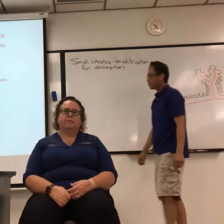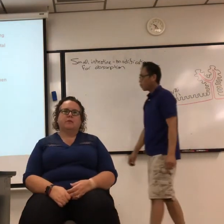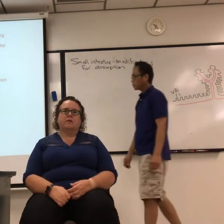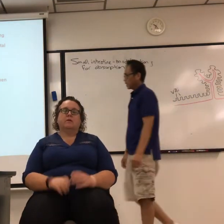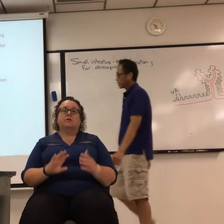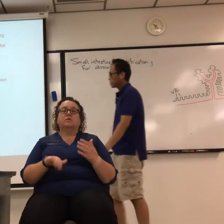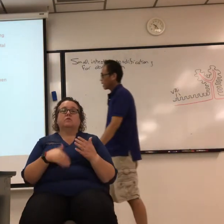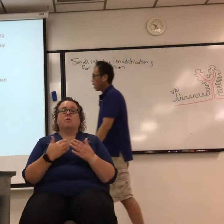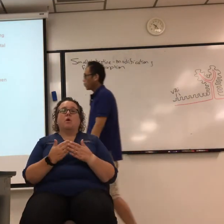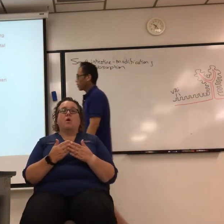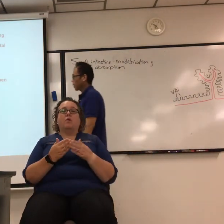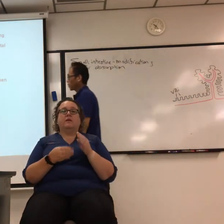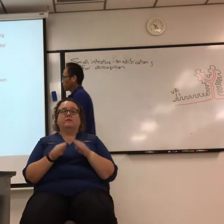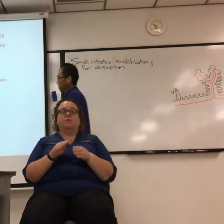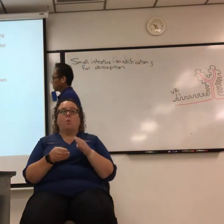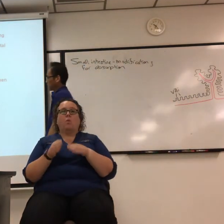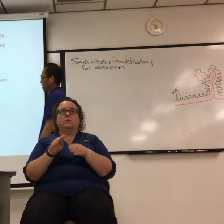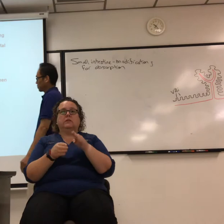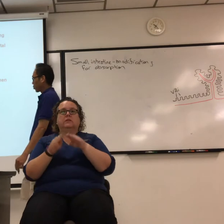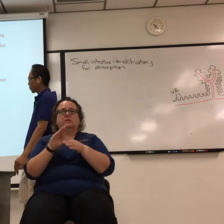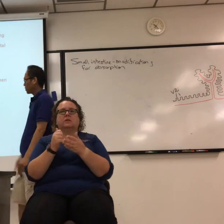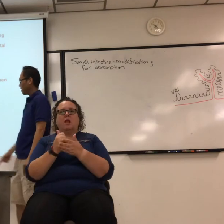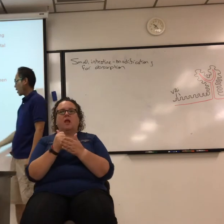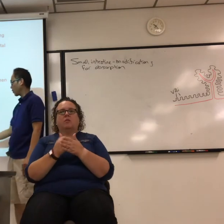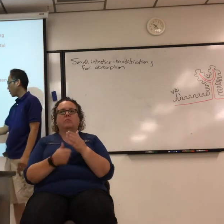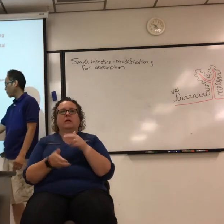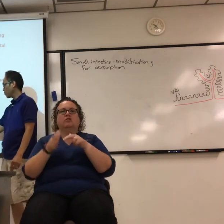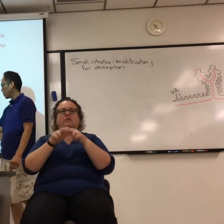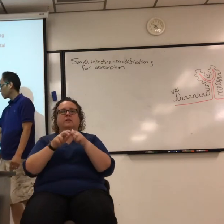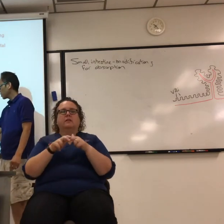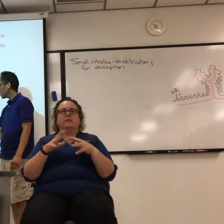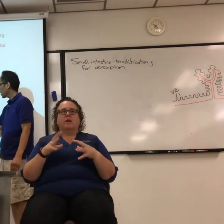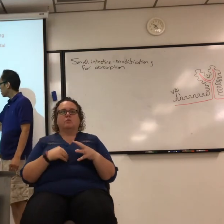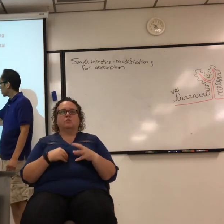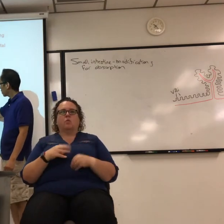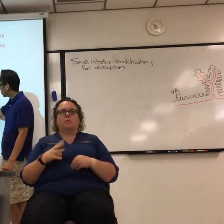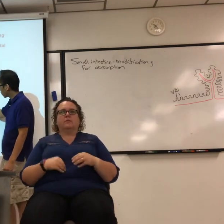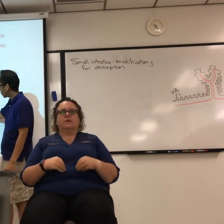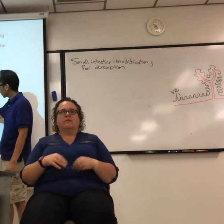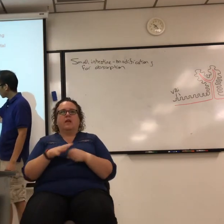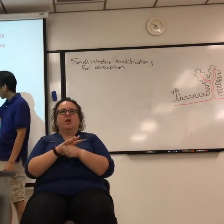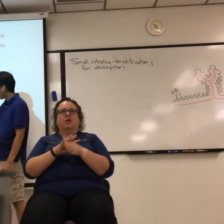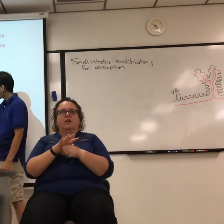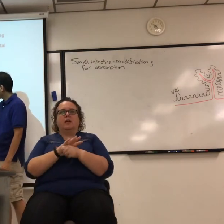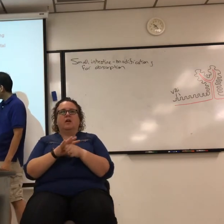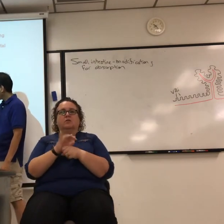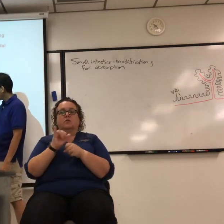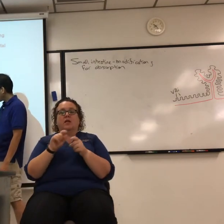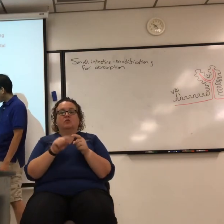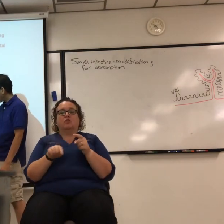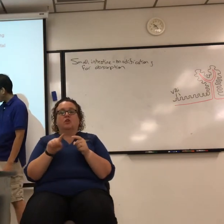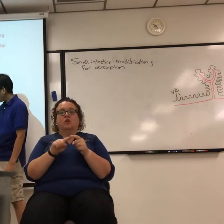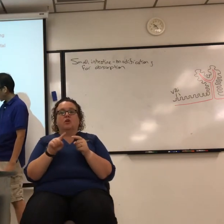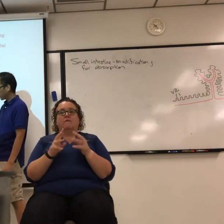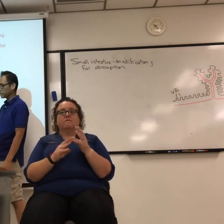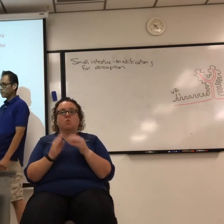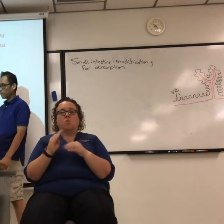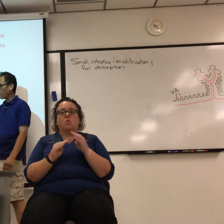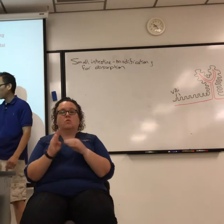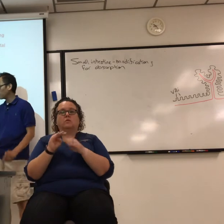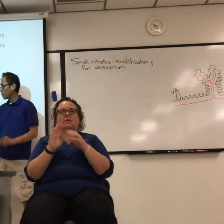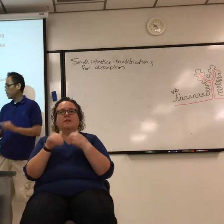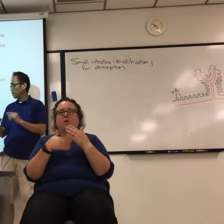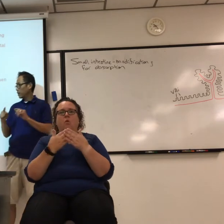all these foldings help increase the absorptive area. So this circular fold, this whole thing is